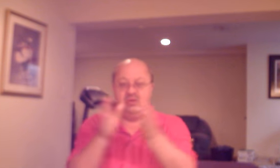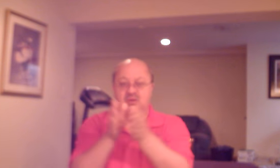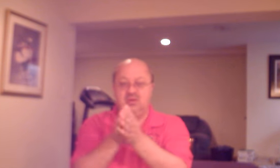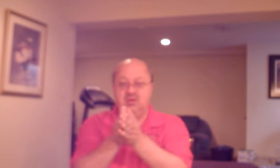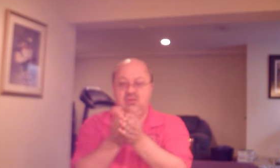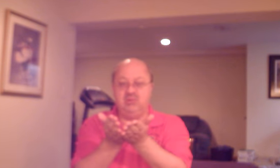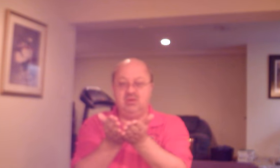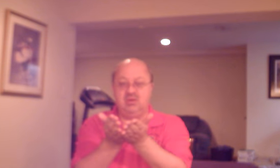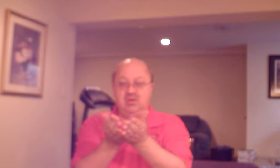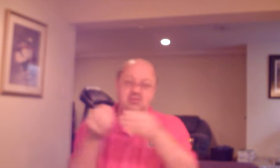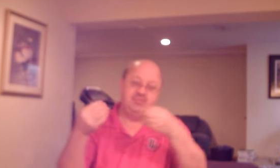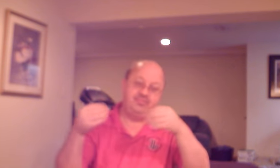Book.